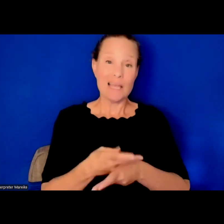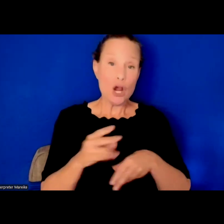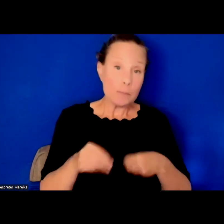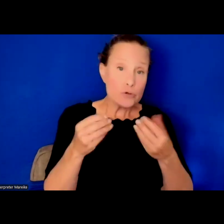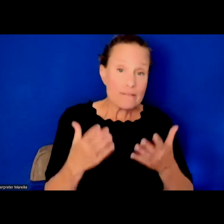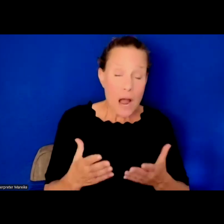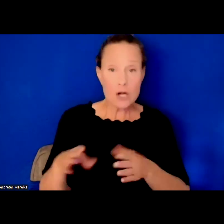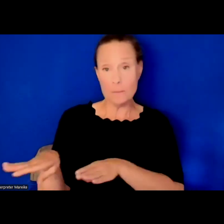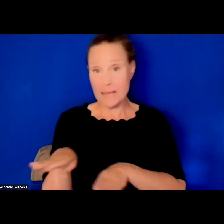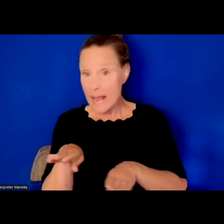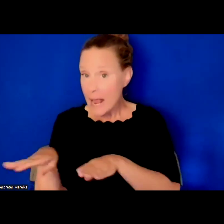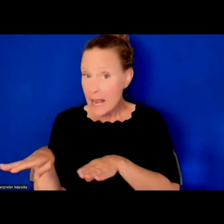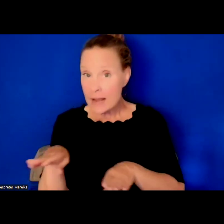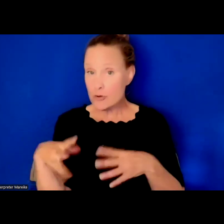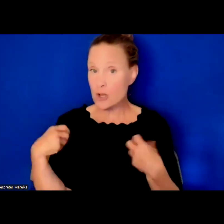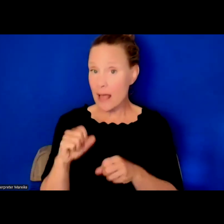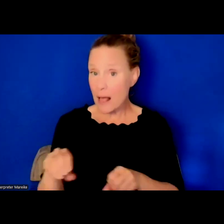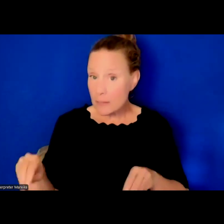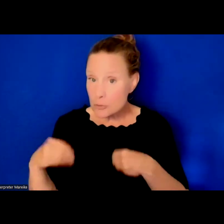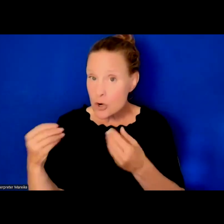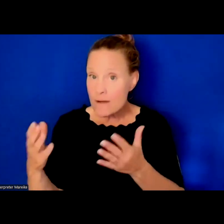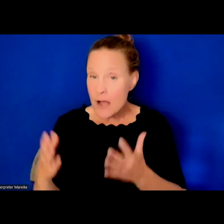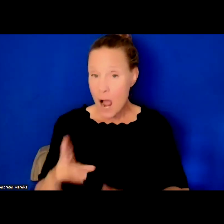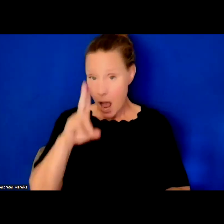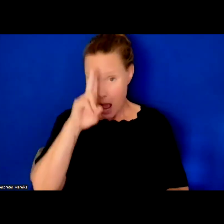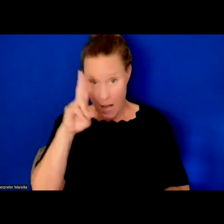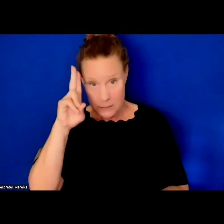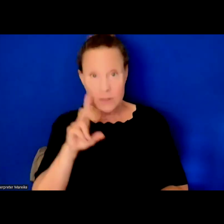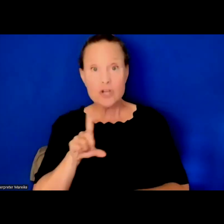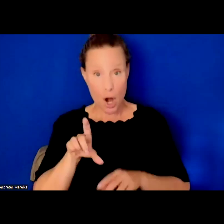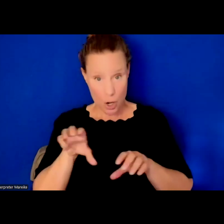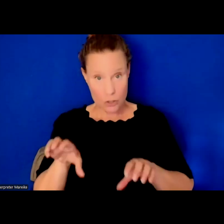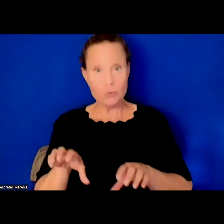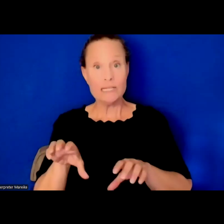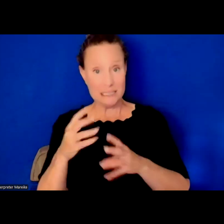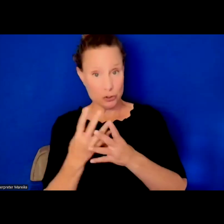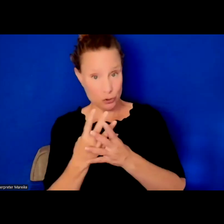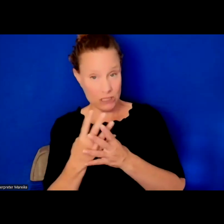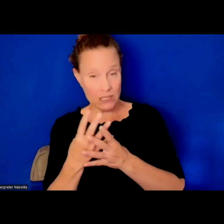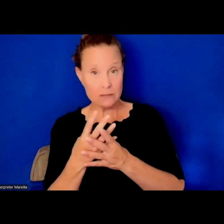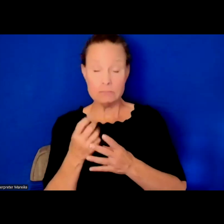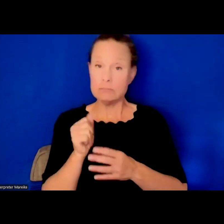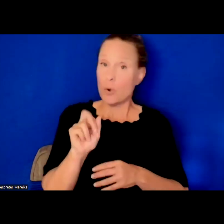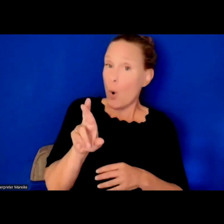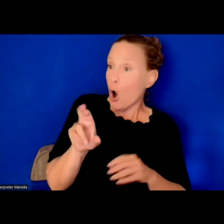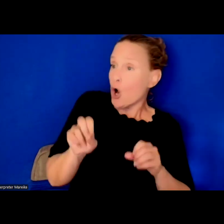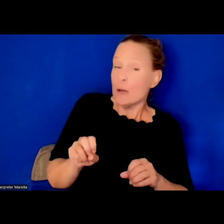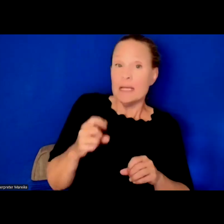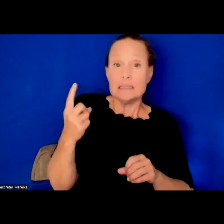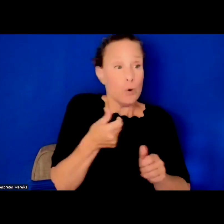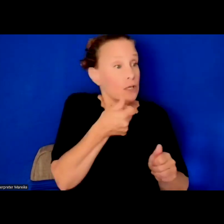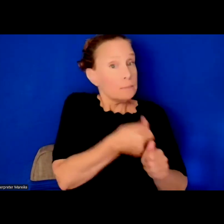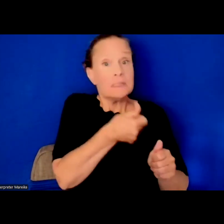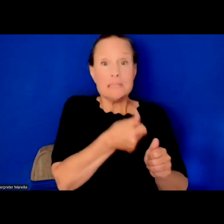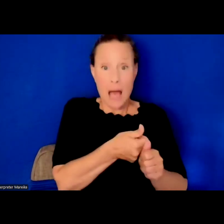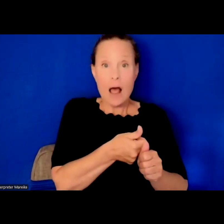health provider. Hospitals are screening. It could be a member who goes on the social care network